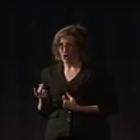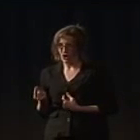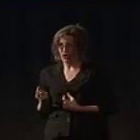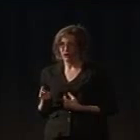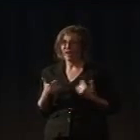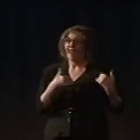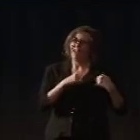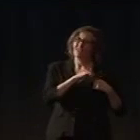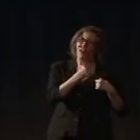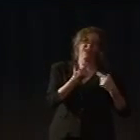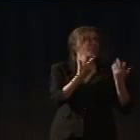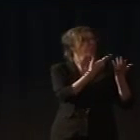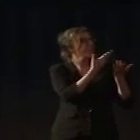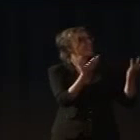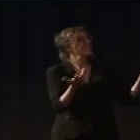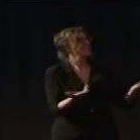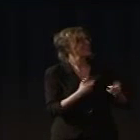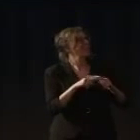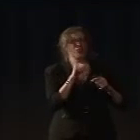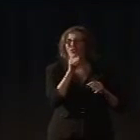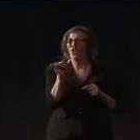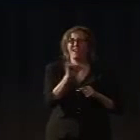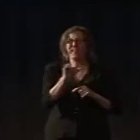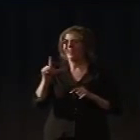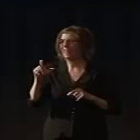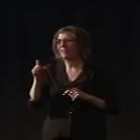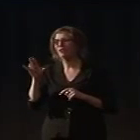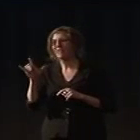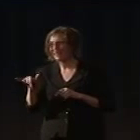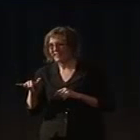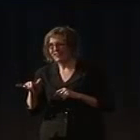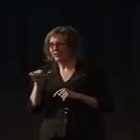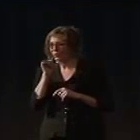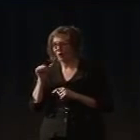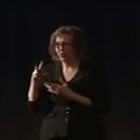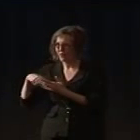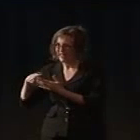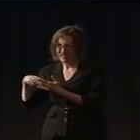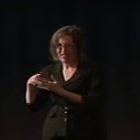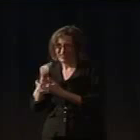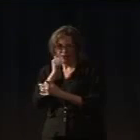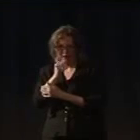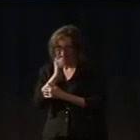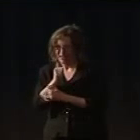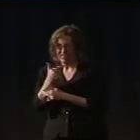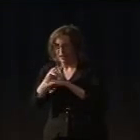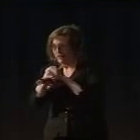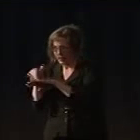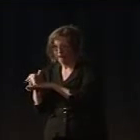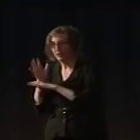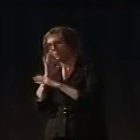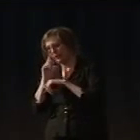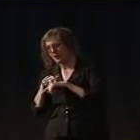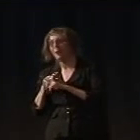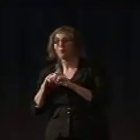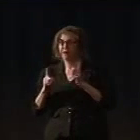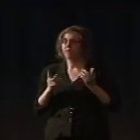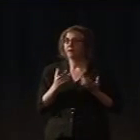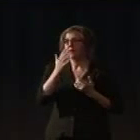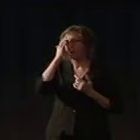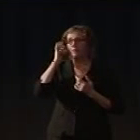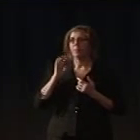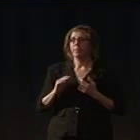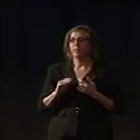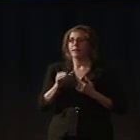but you are not as literate in BD. You don't read like me BD every day at night. So you it's not